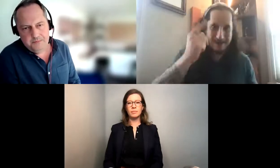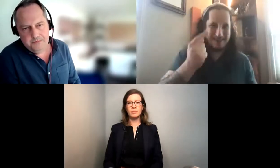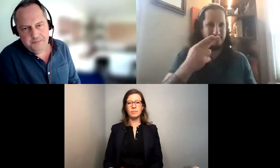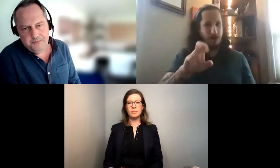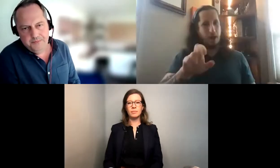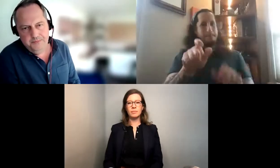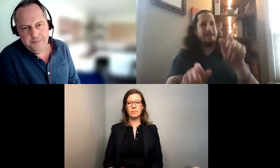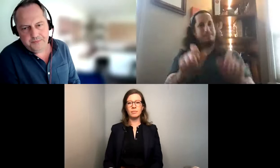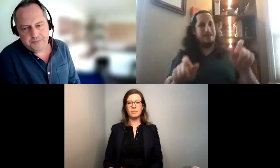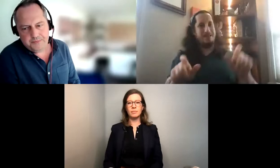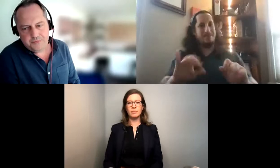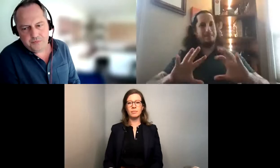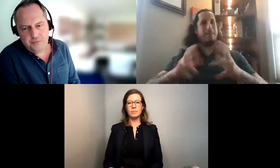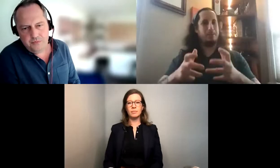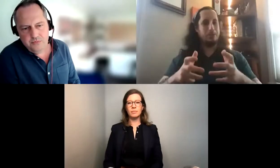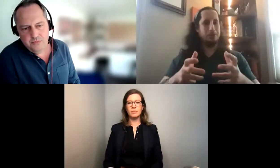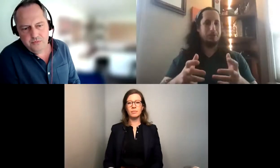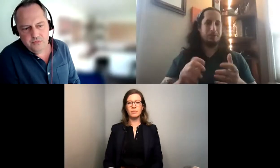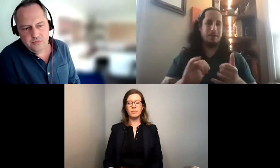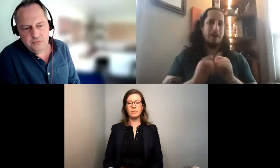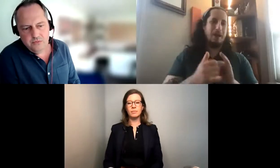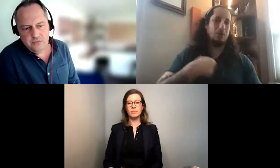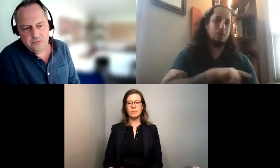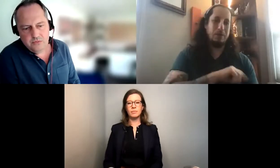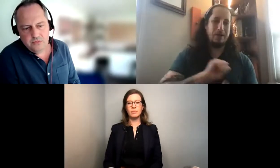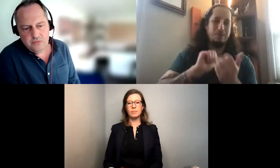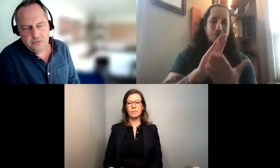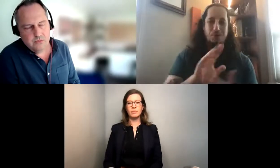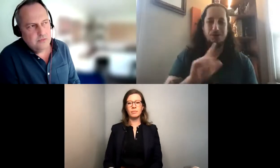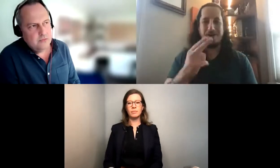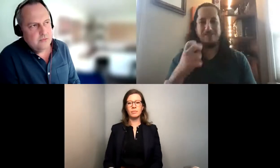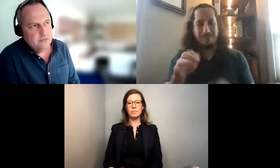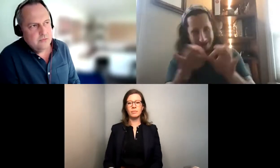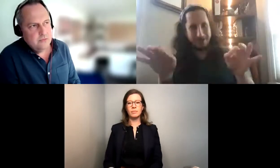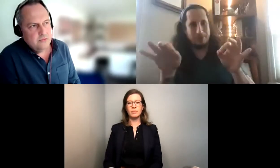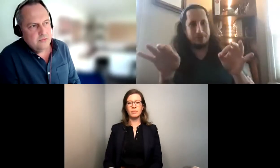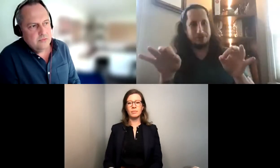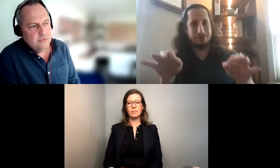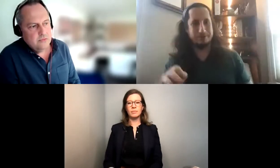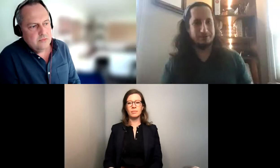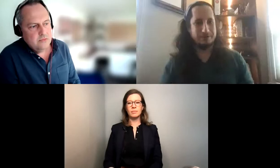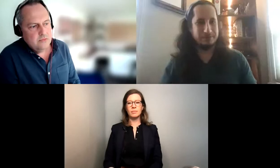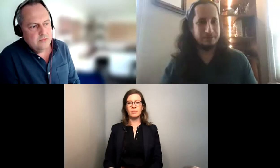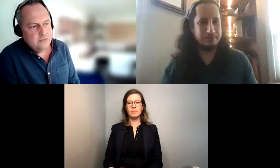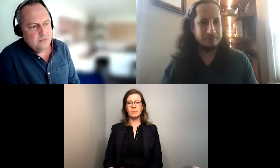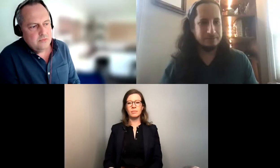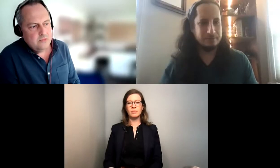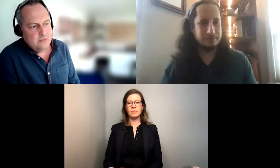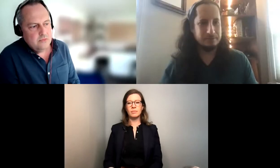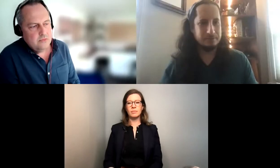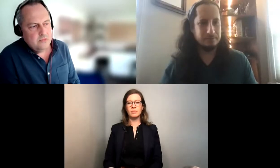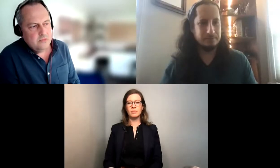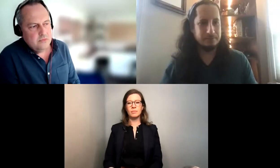And so if we don't understand the people and the populations, how can we approach the language?